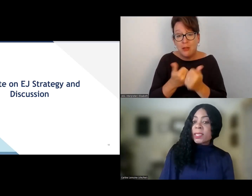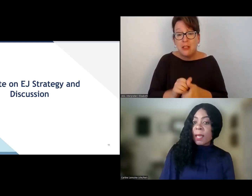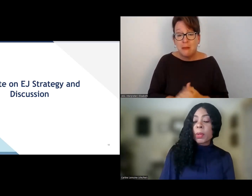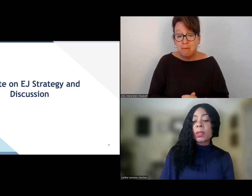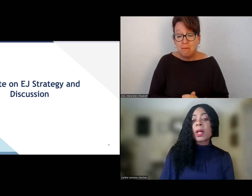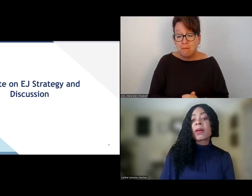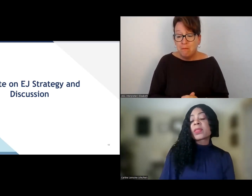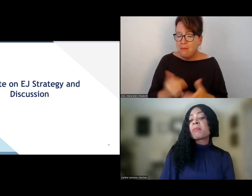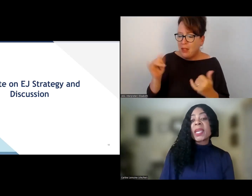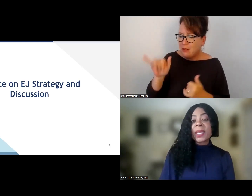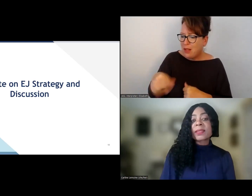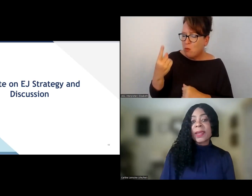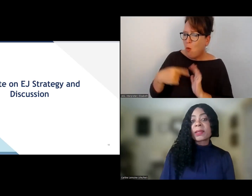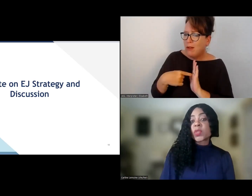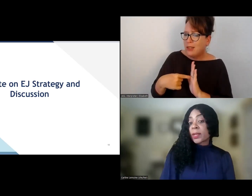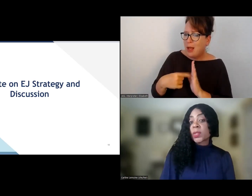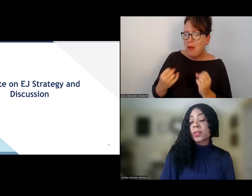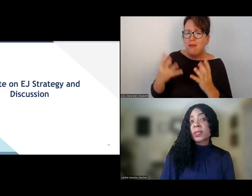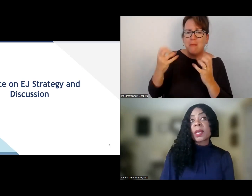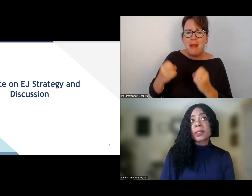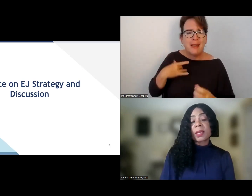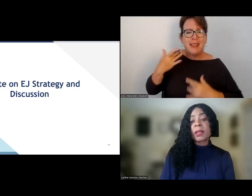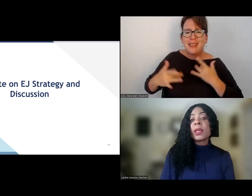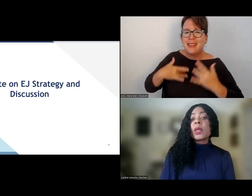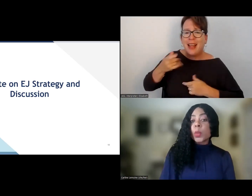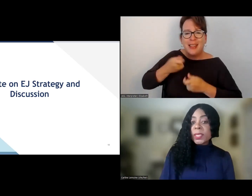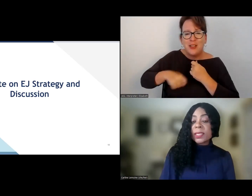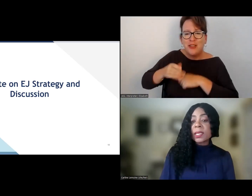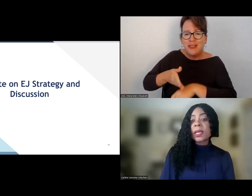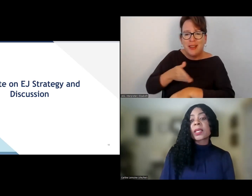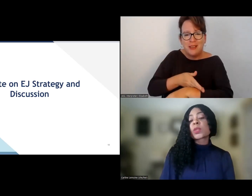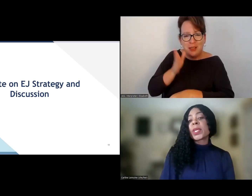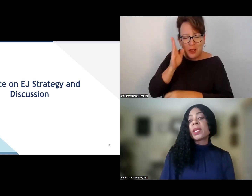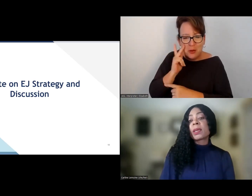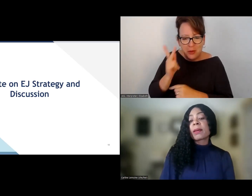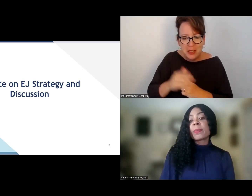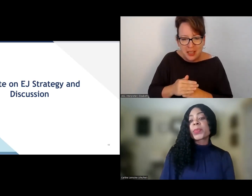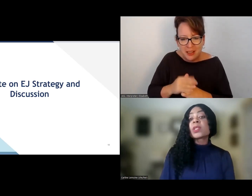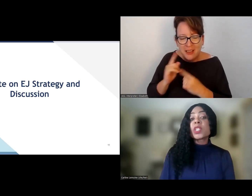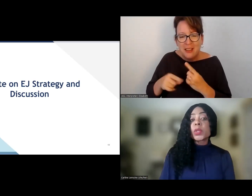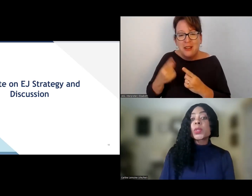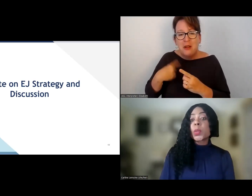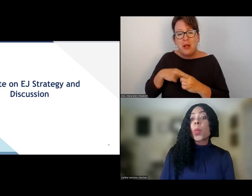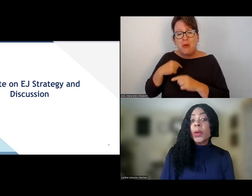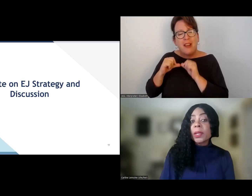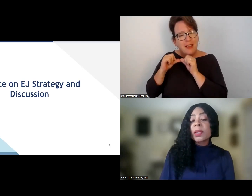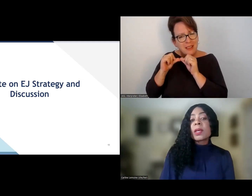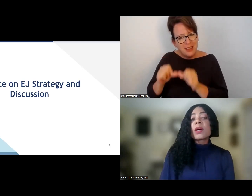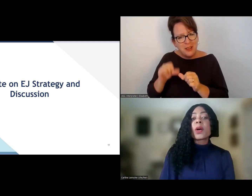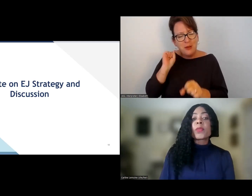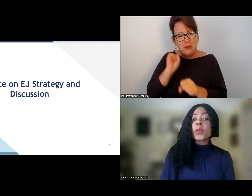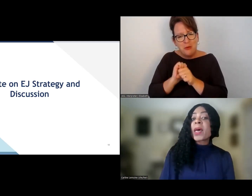just one example of the many exciting changes that you will see as we continue to